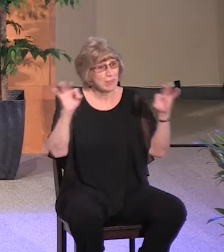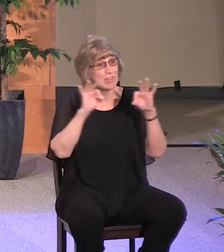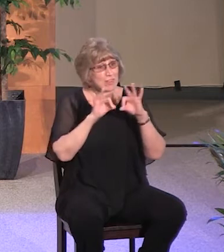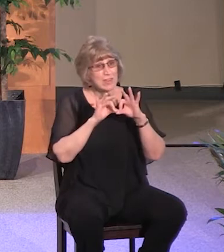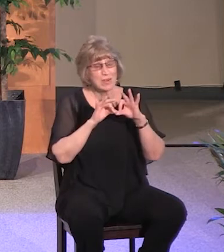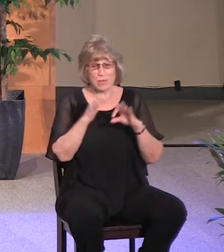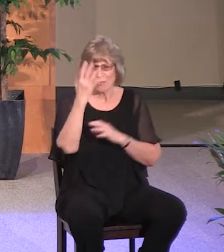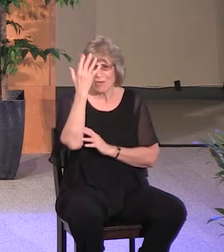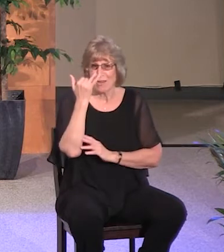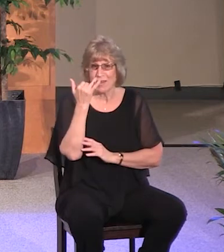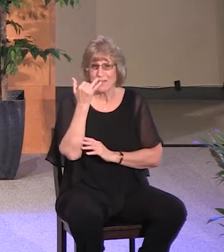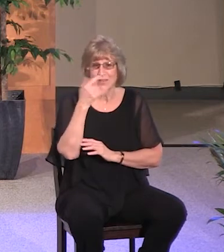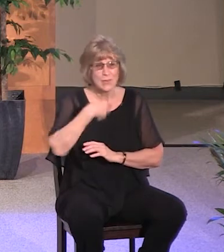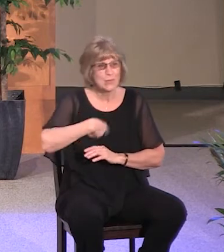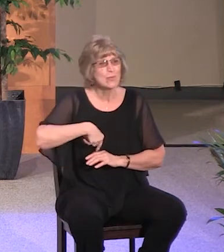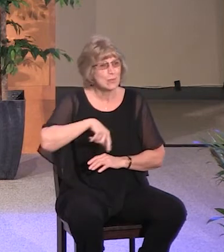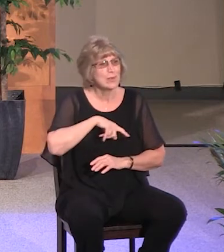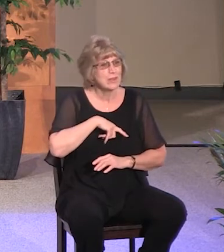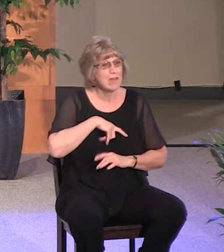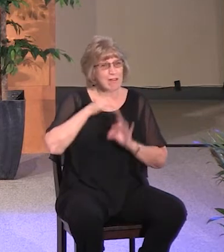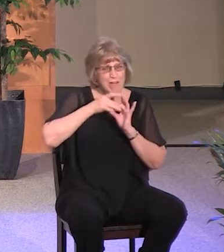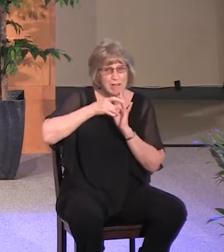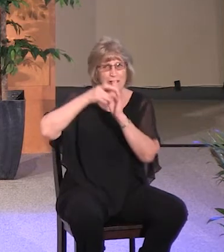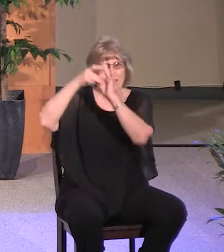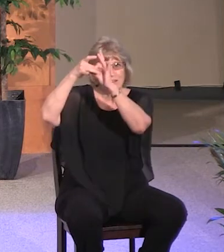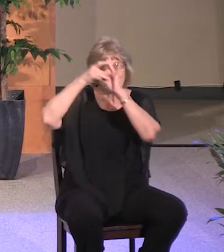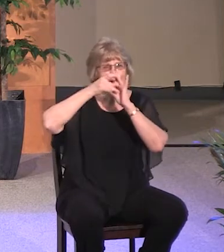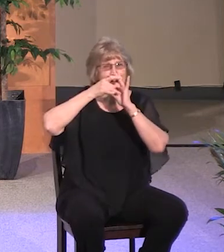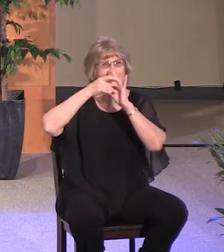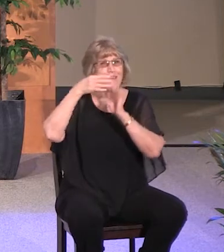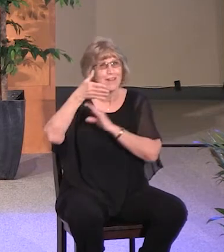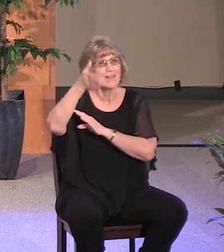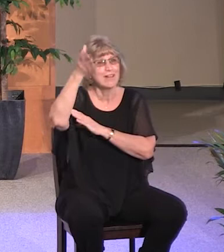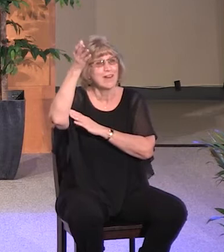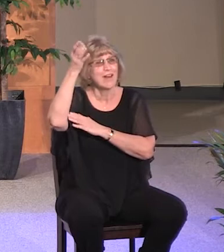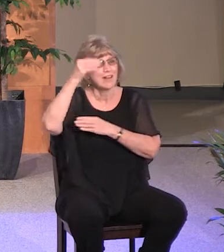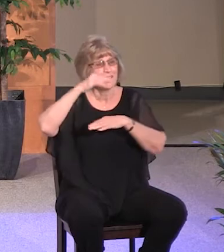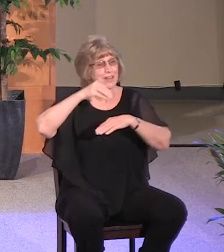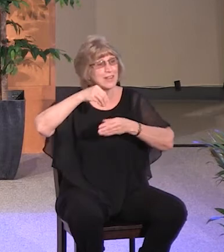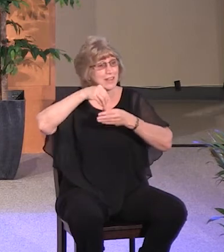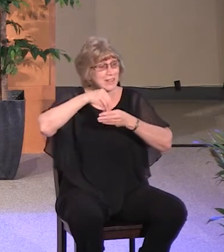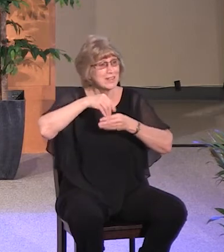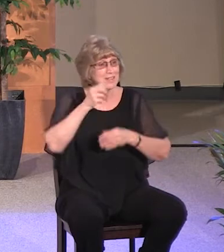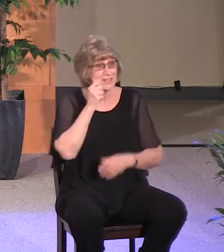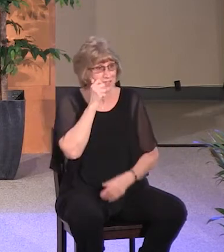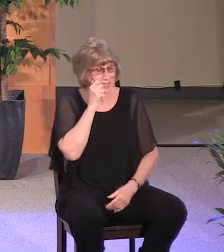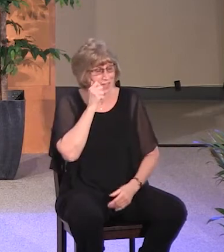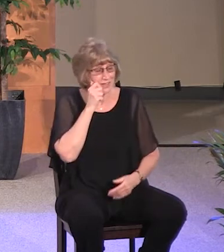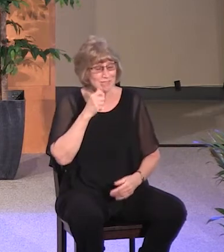Why is that? Because we are part of the divine. We are God in skin. The issues we human have is